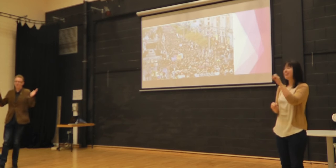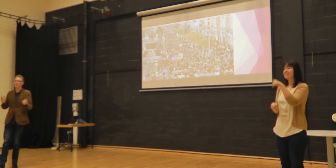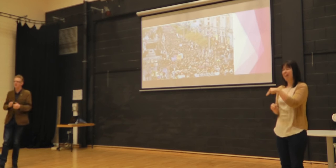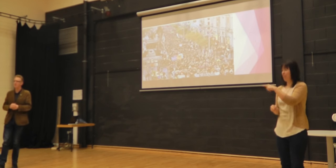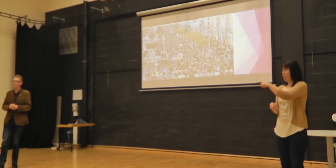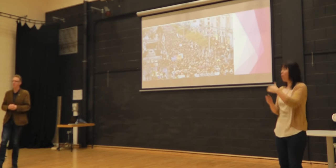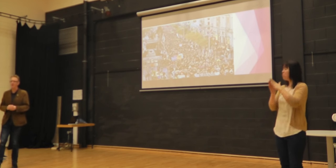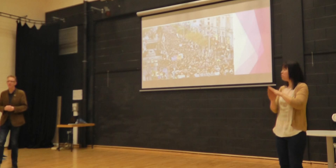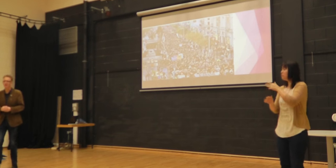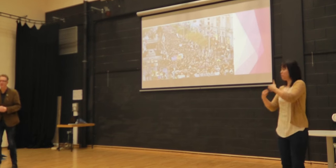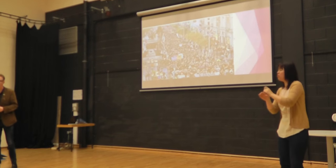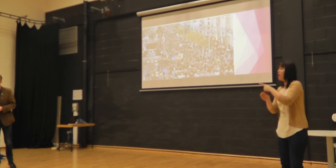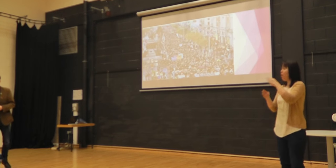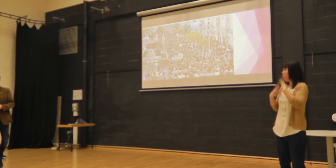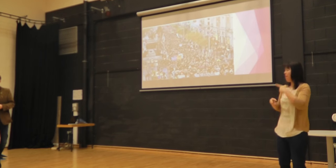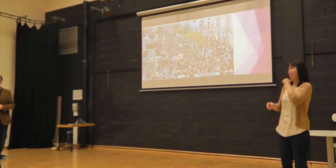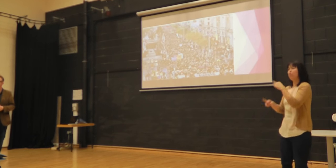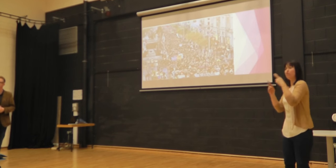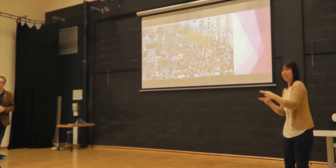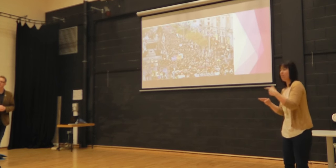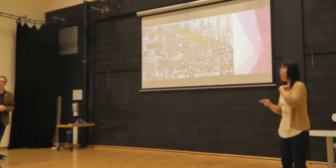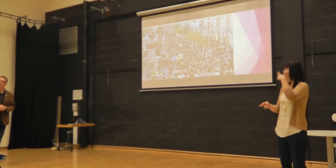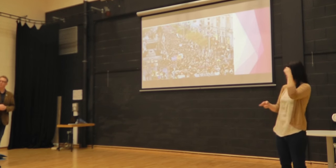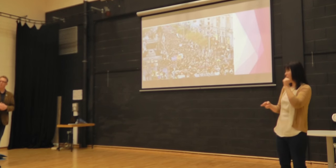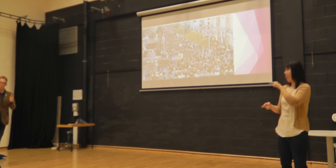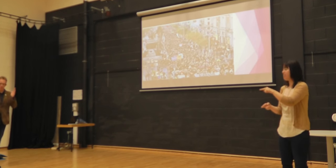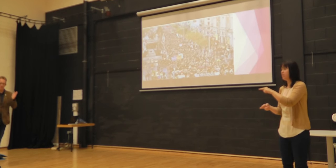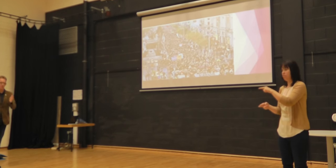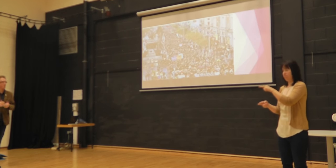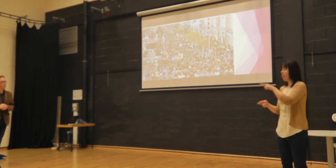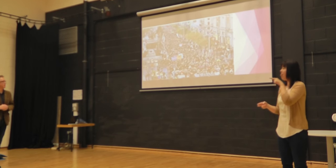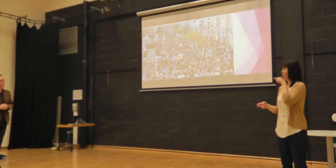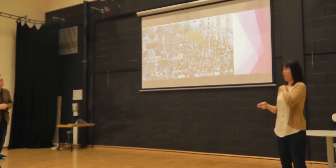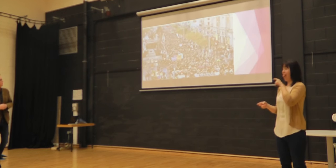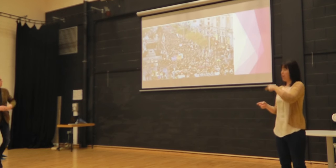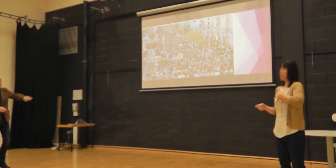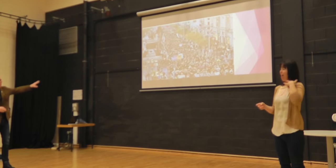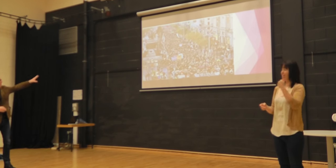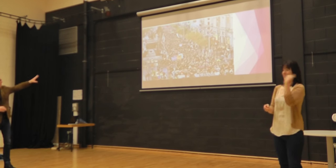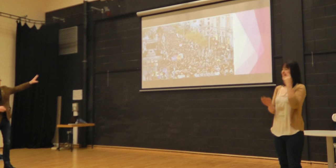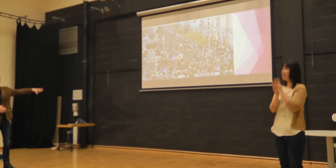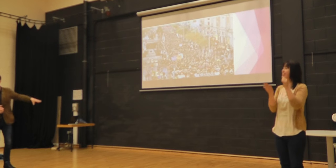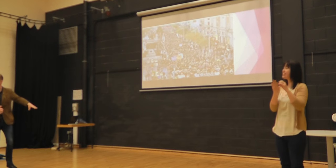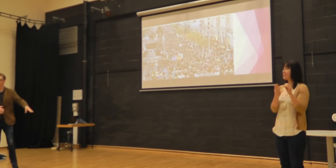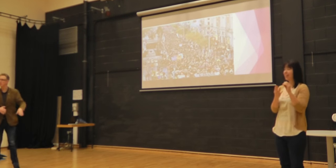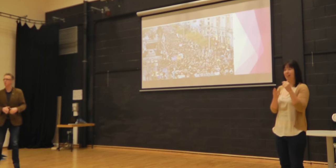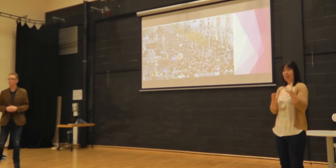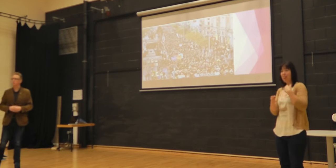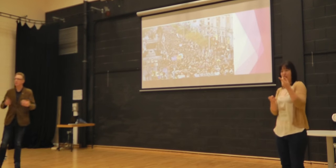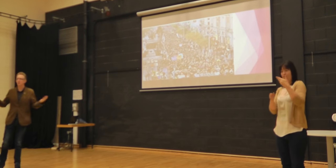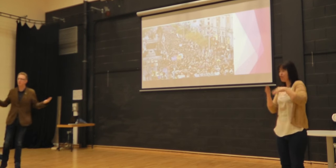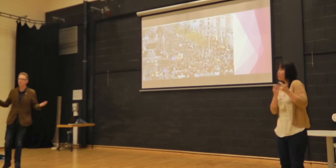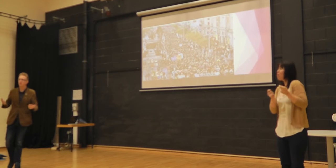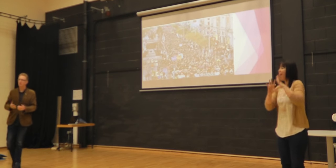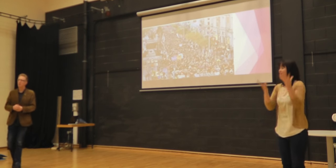rights. That was 1960s Ireland. We were policed by the church. But this demonstration